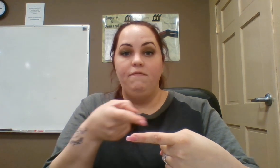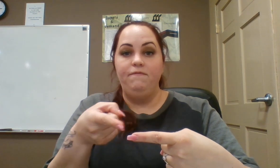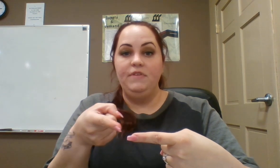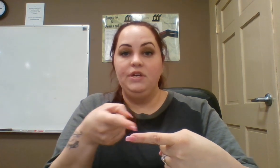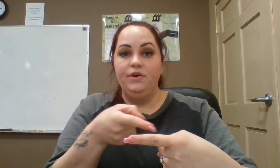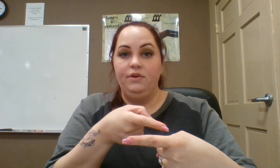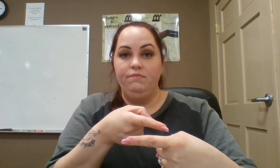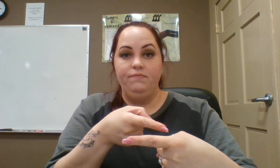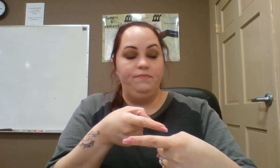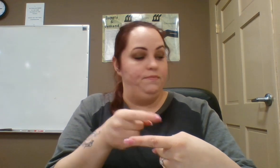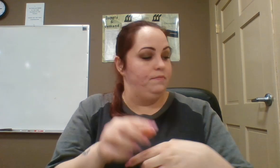Finger.